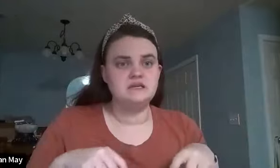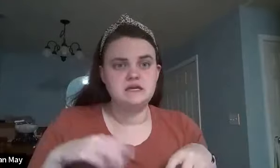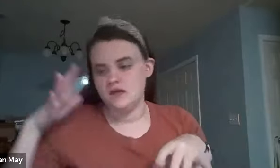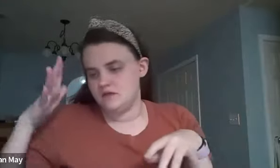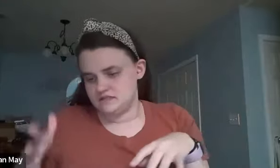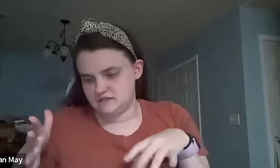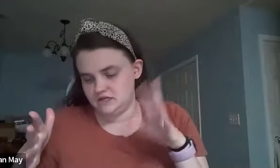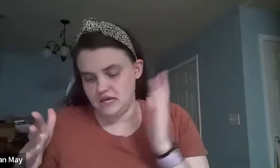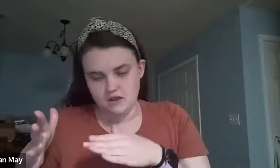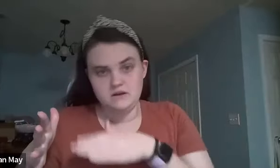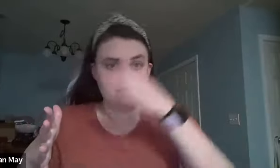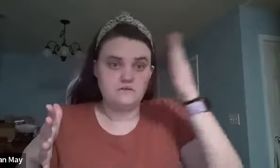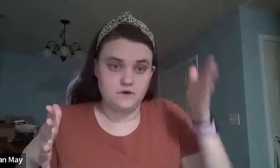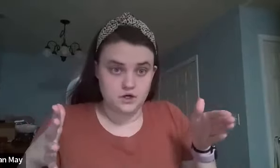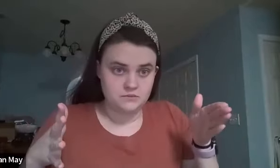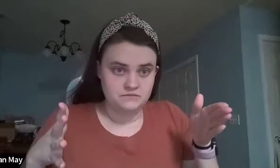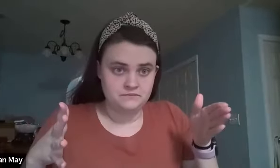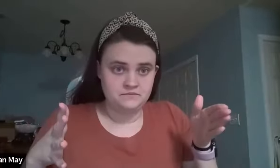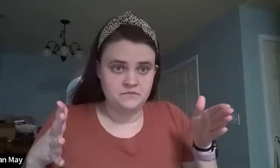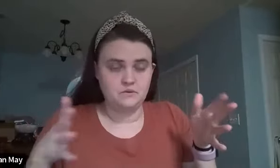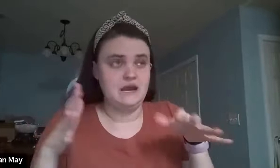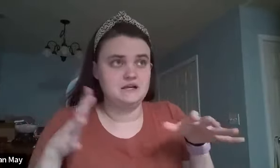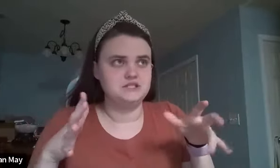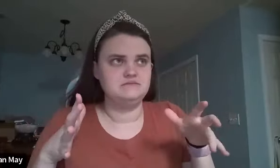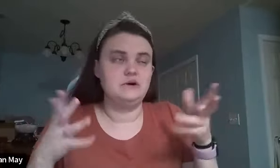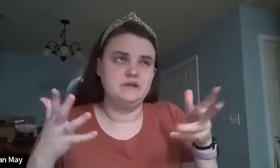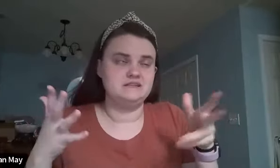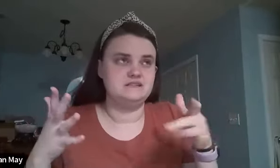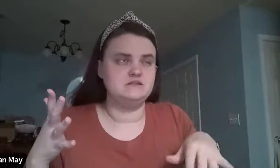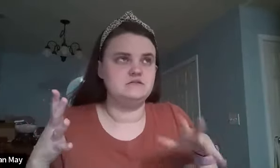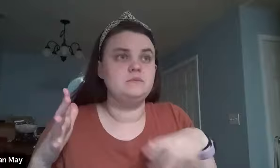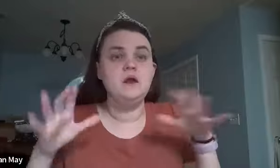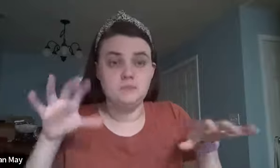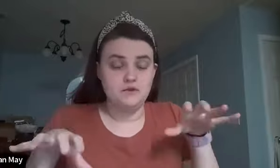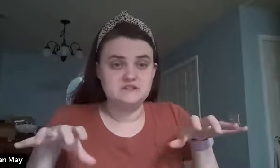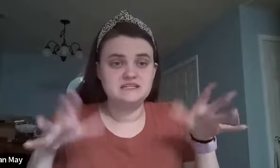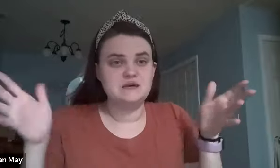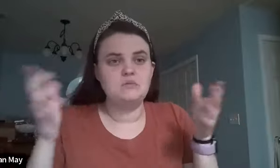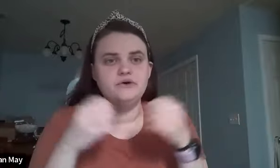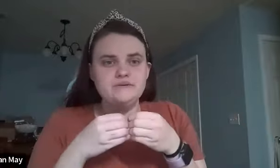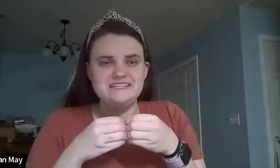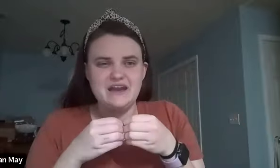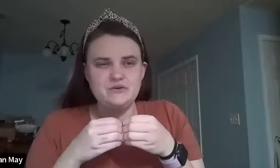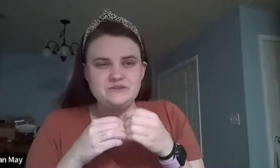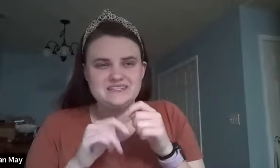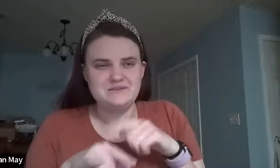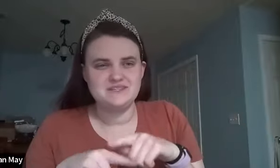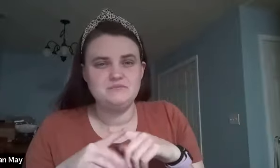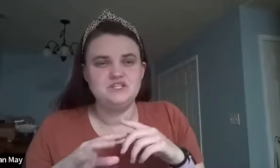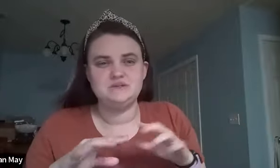be the noun and then the verb or an action. Well, I mean, it's that's a verb, but those things, they will put them together with the same sign, but do a